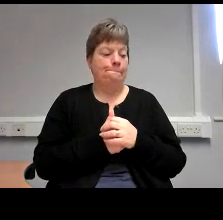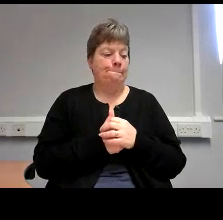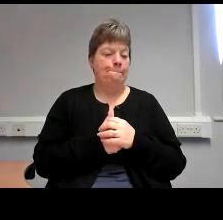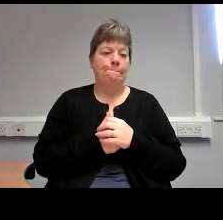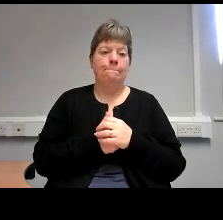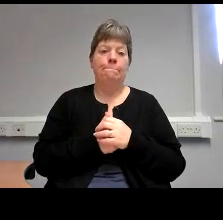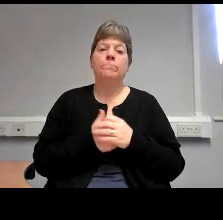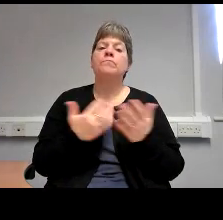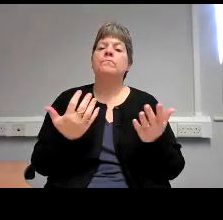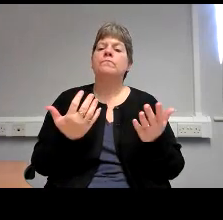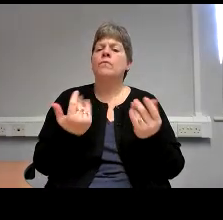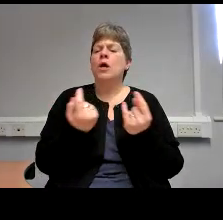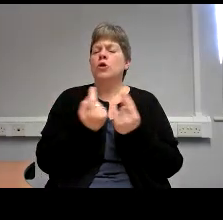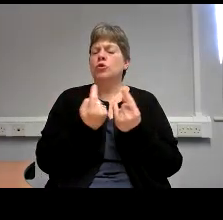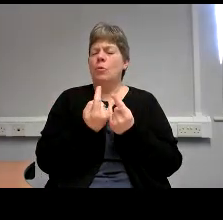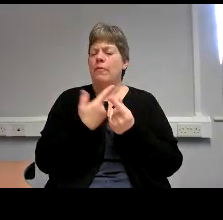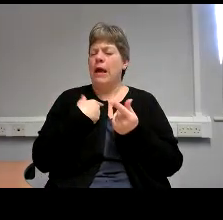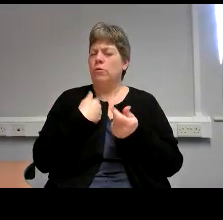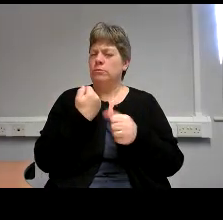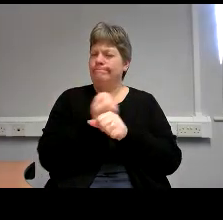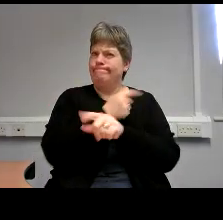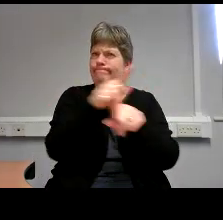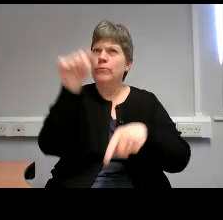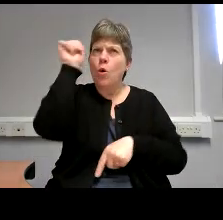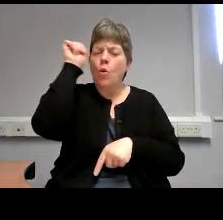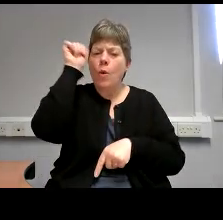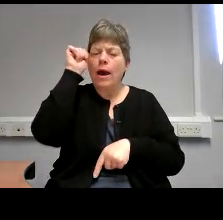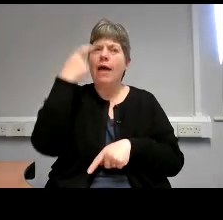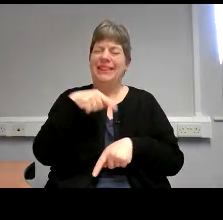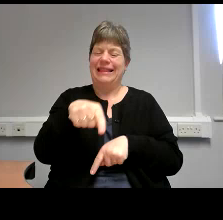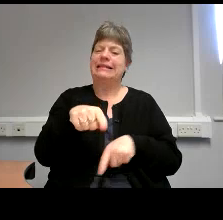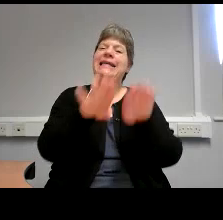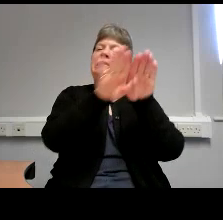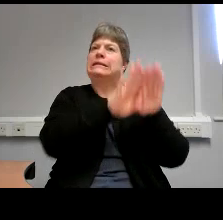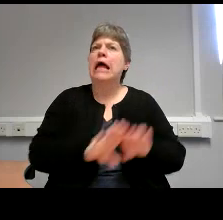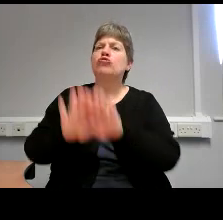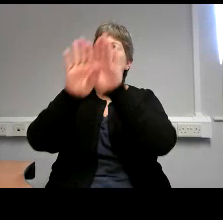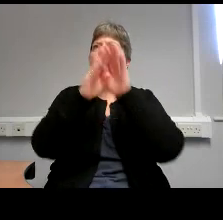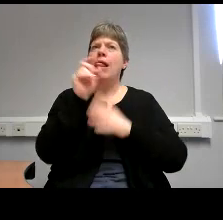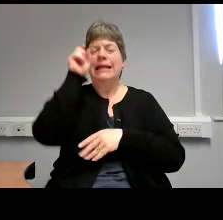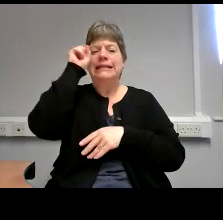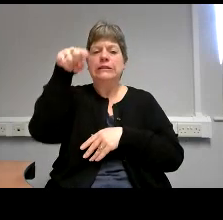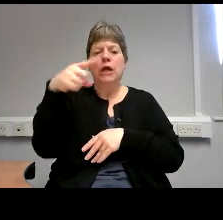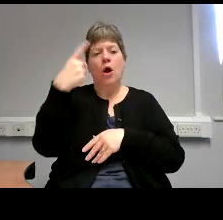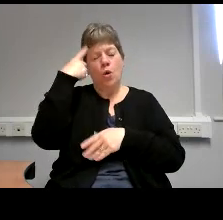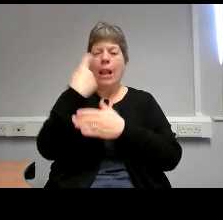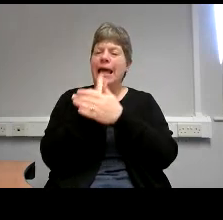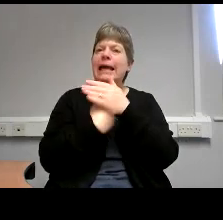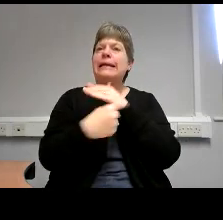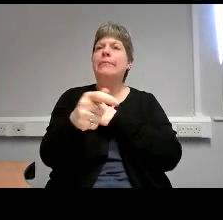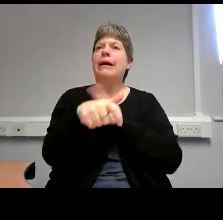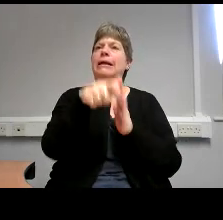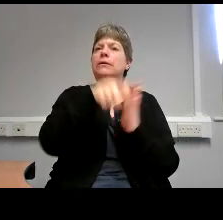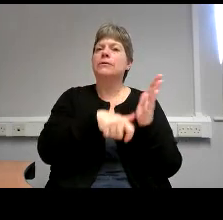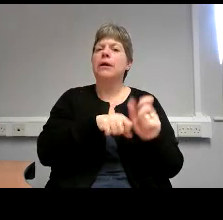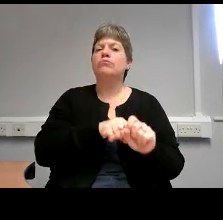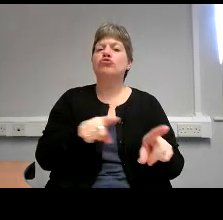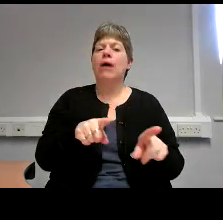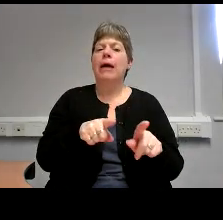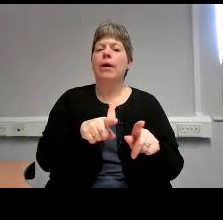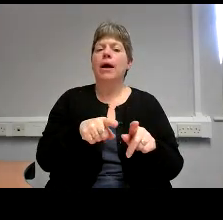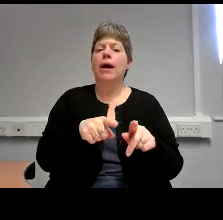Another thing that I just wanted to raise awareness of is a national initiative, and it's called Independent Prescriber Pathfinder.